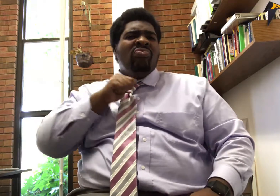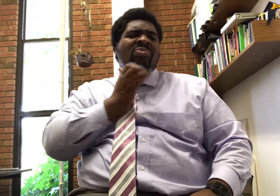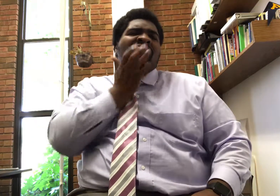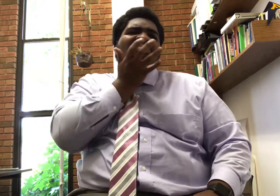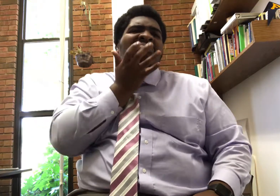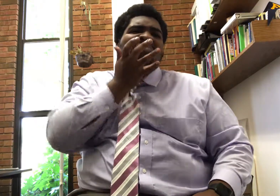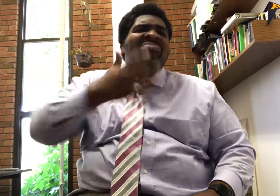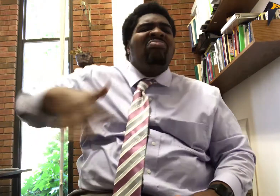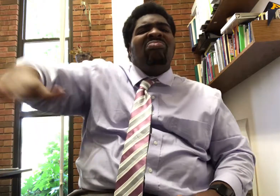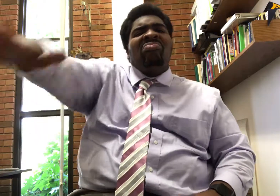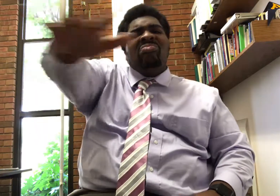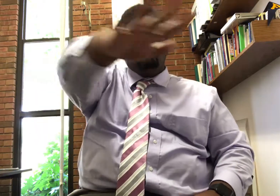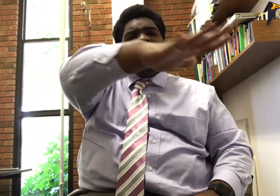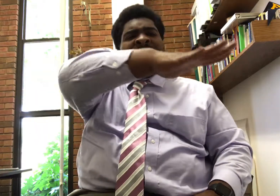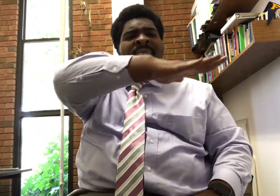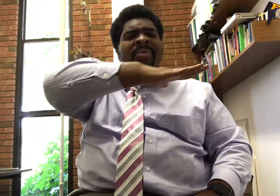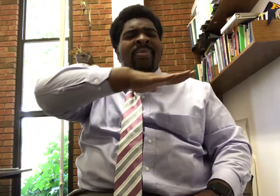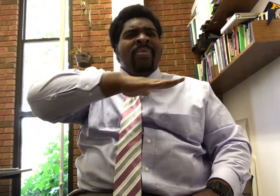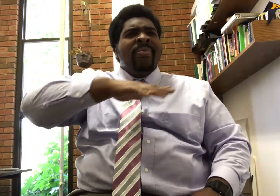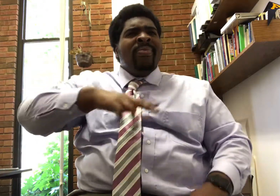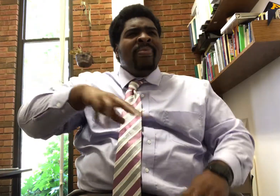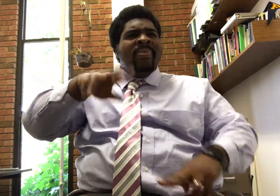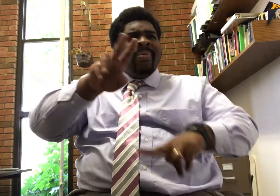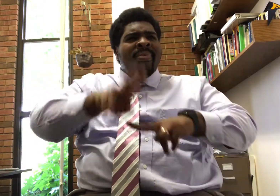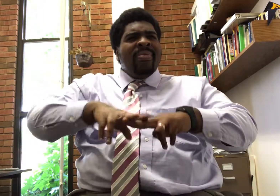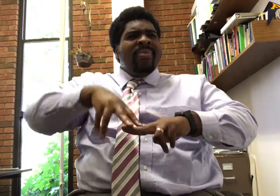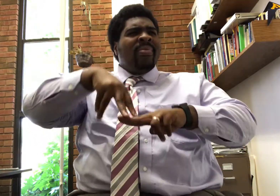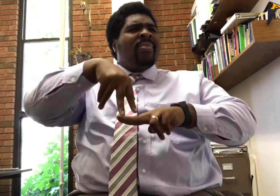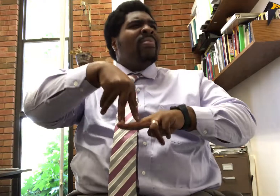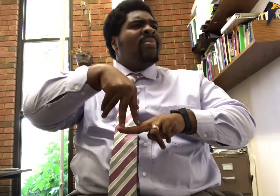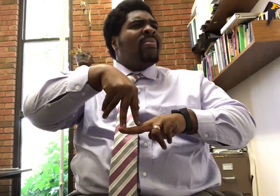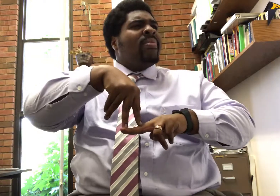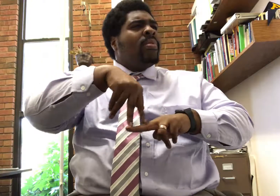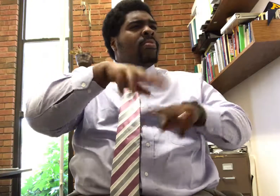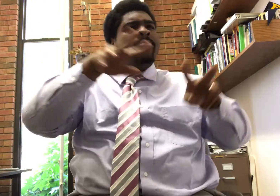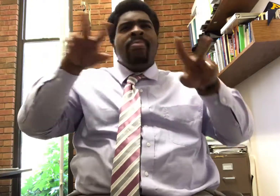can imagine violent battle scenes as 2 armies